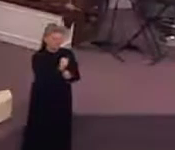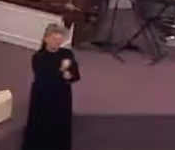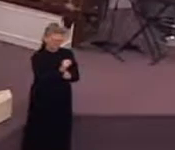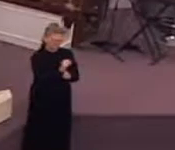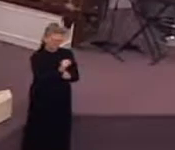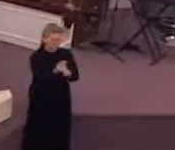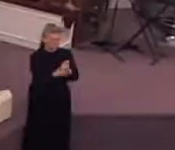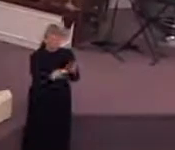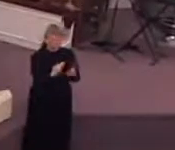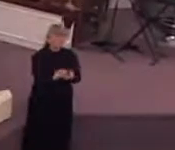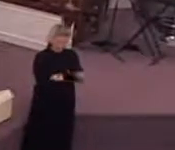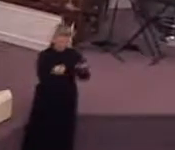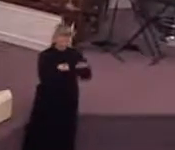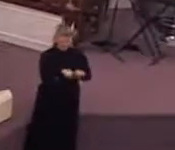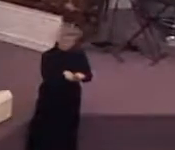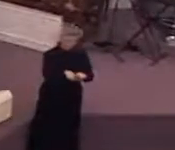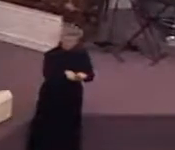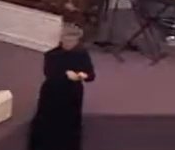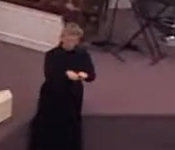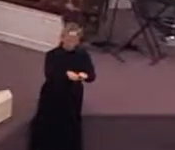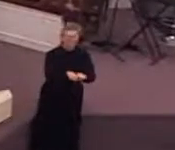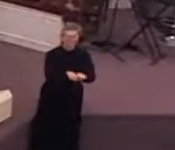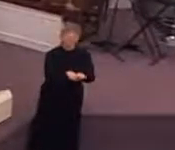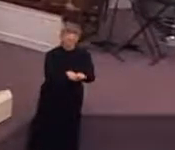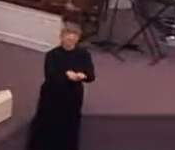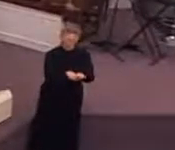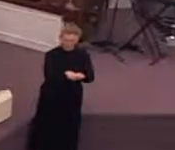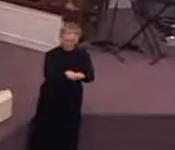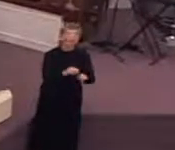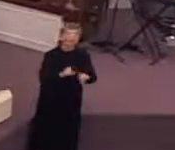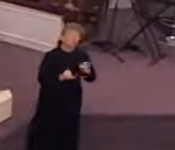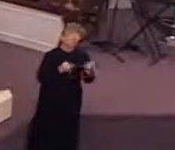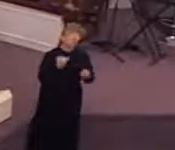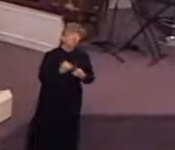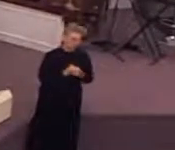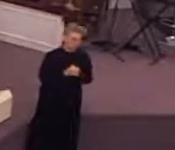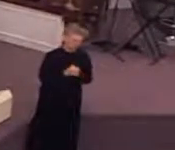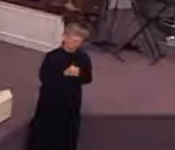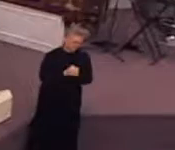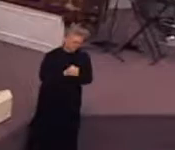But when revival flows, there's joy.